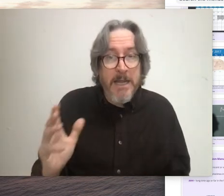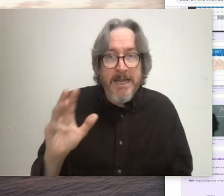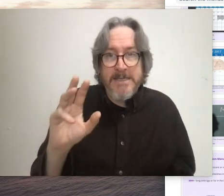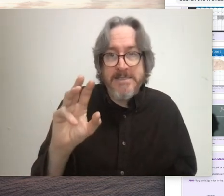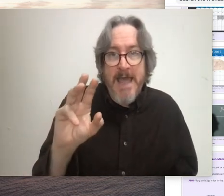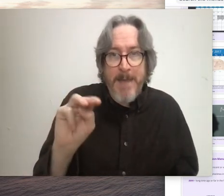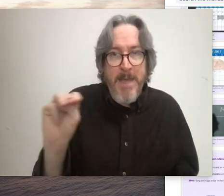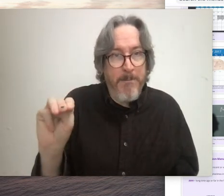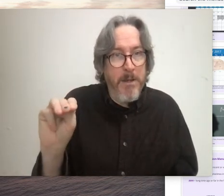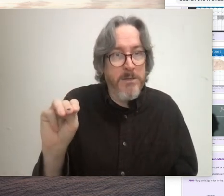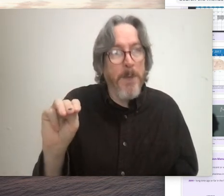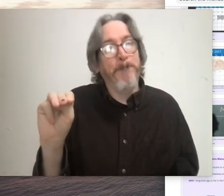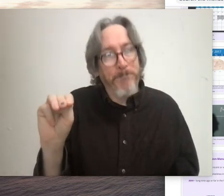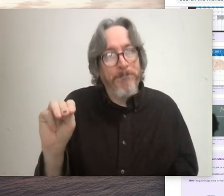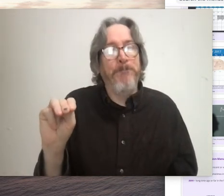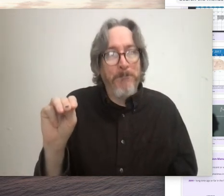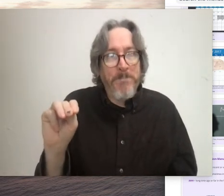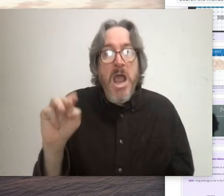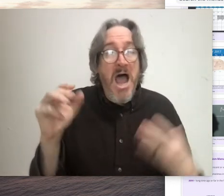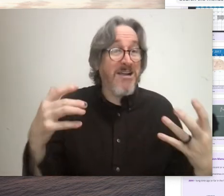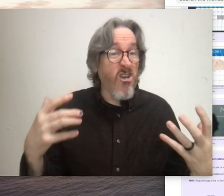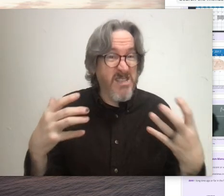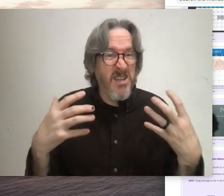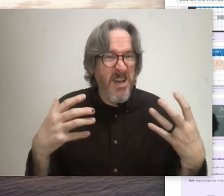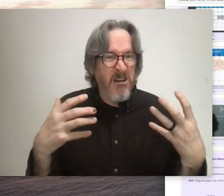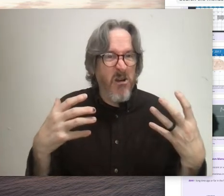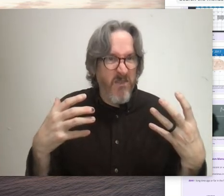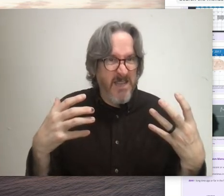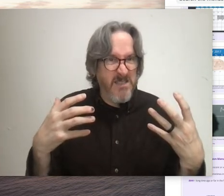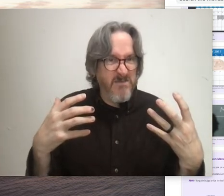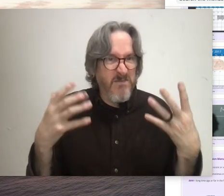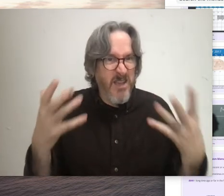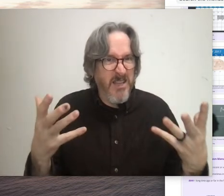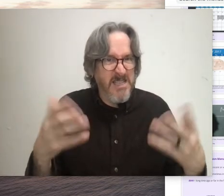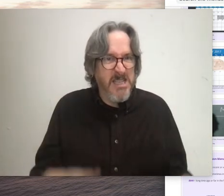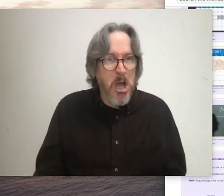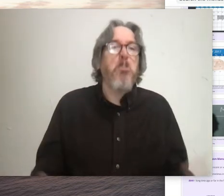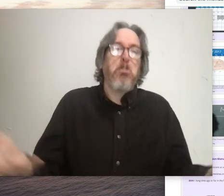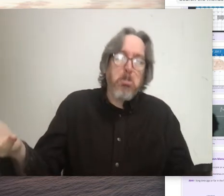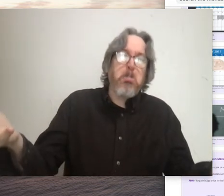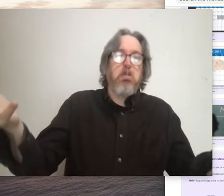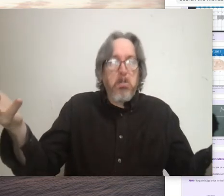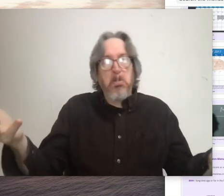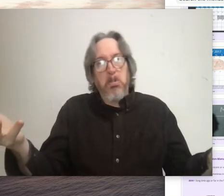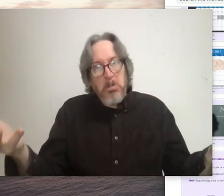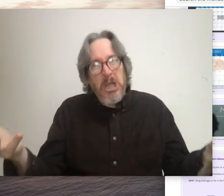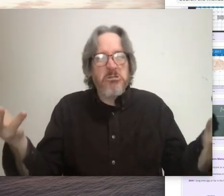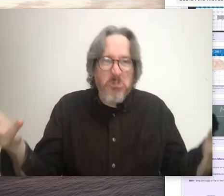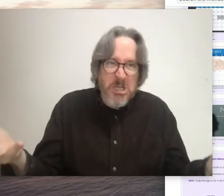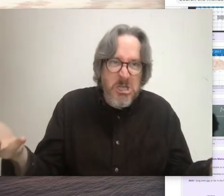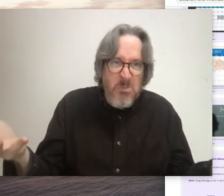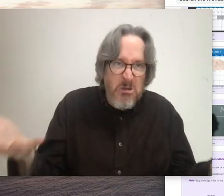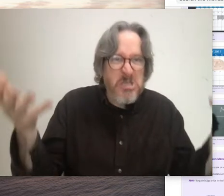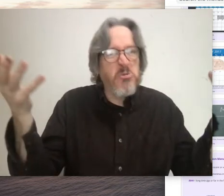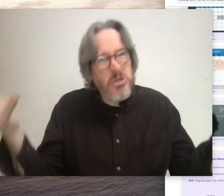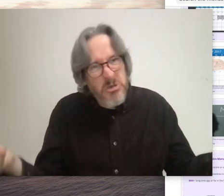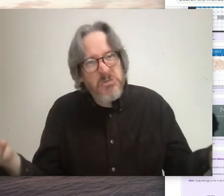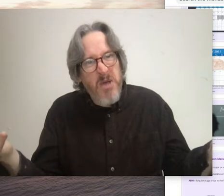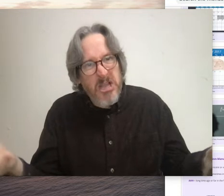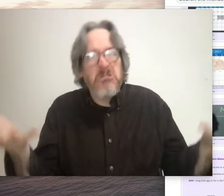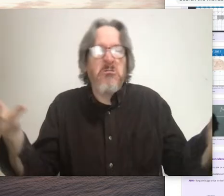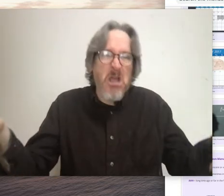outside is the MM, the I call this the De Niro face. I think that's easier. It's reasonable. It's